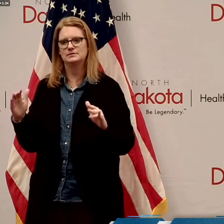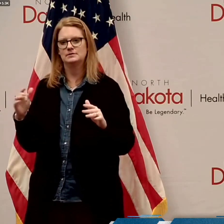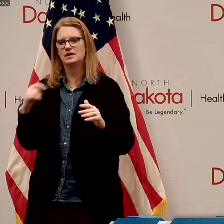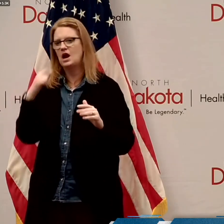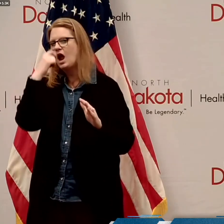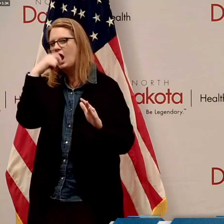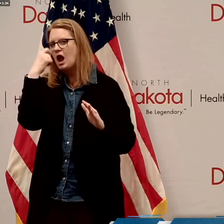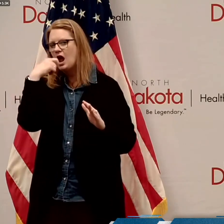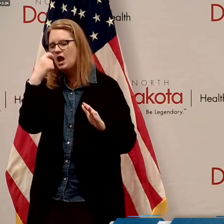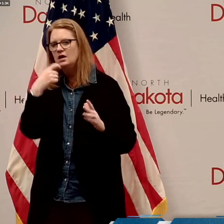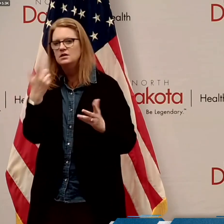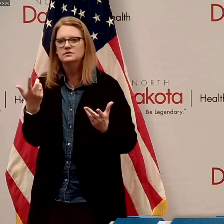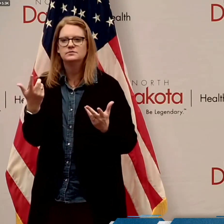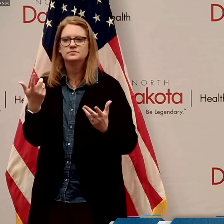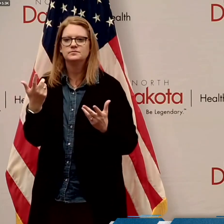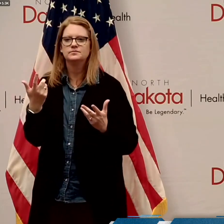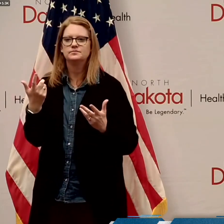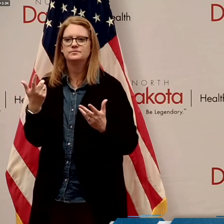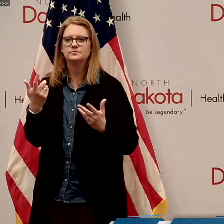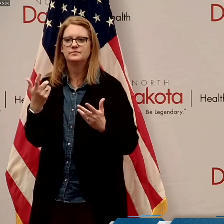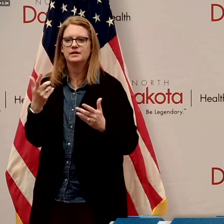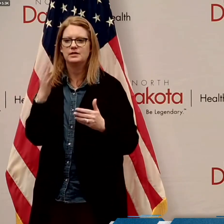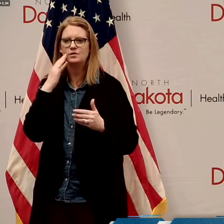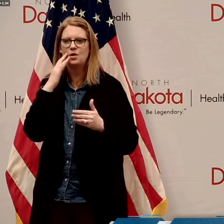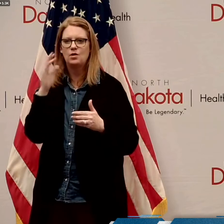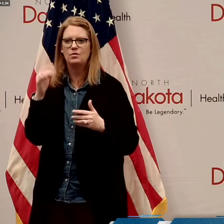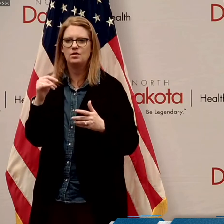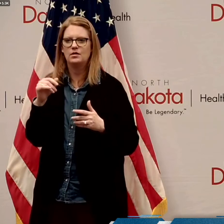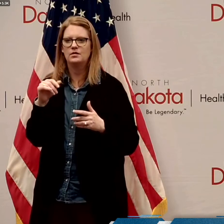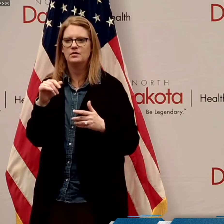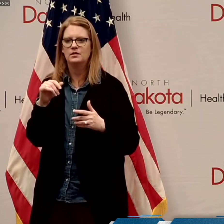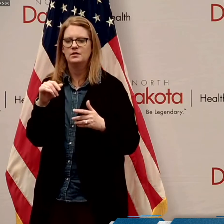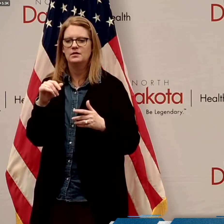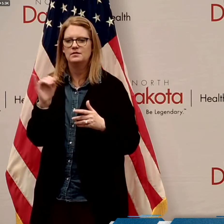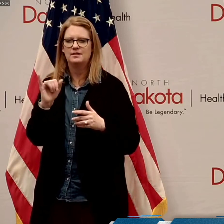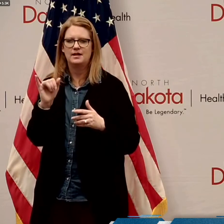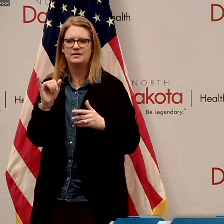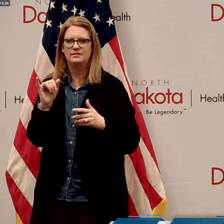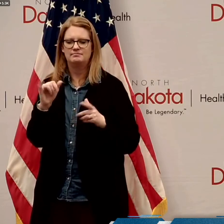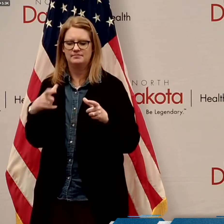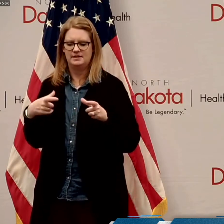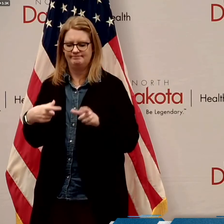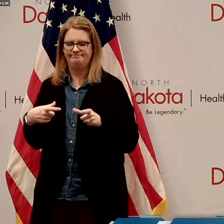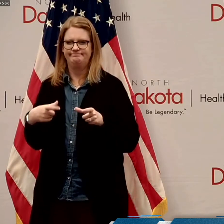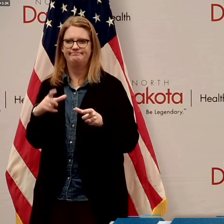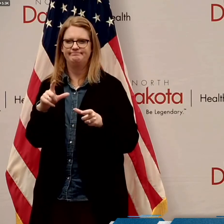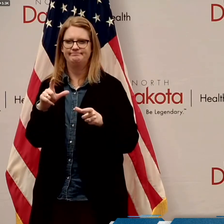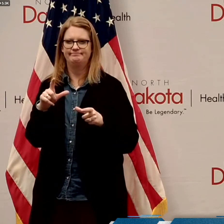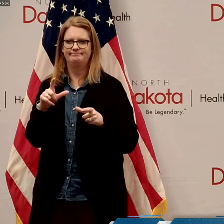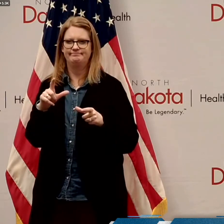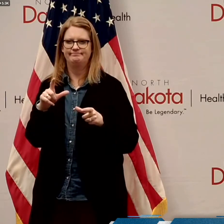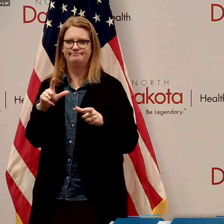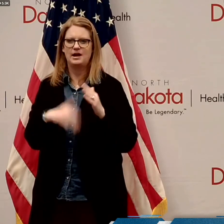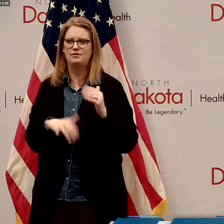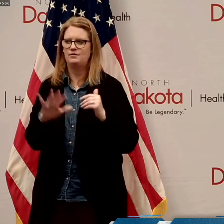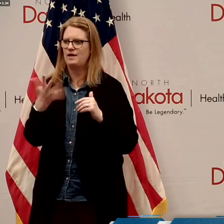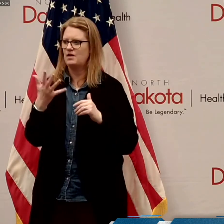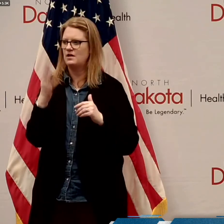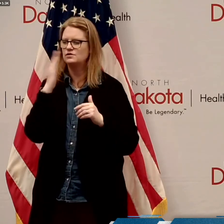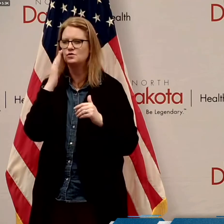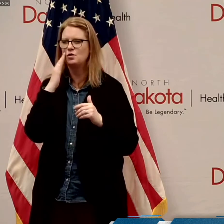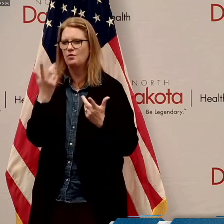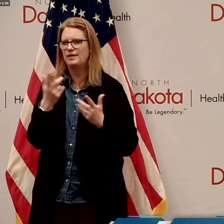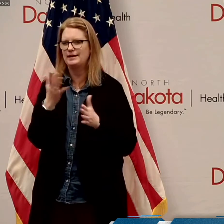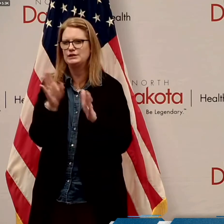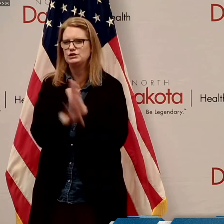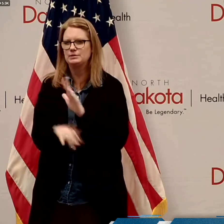mouth test that, lateral flow, that's like a pregnancy test, little piece of thing, that would be, under $5. And those,